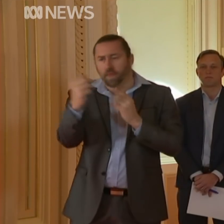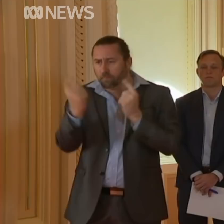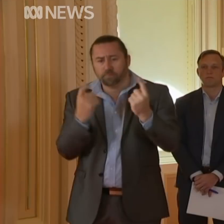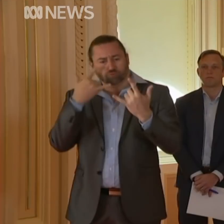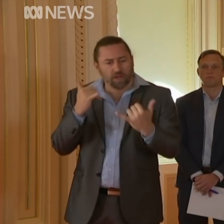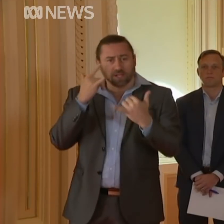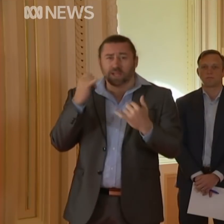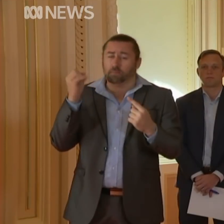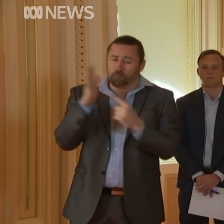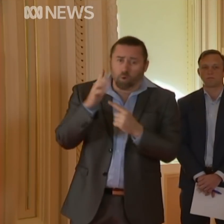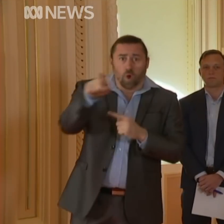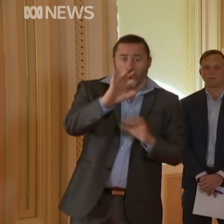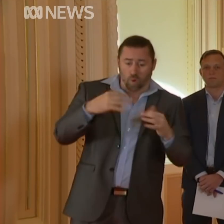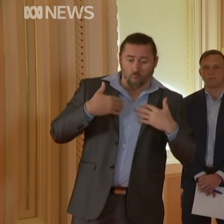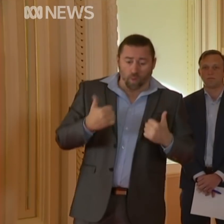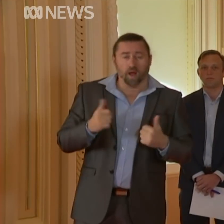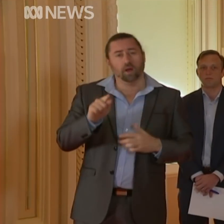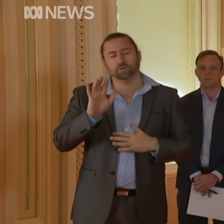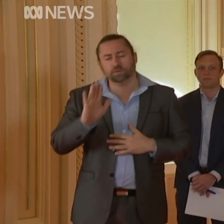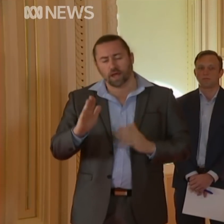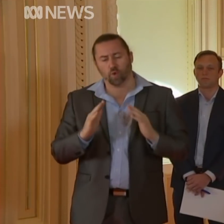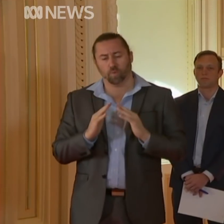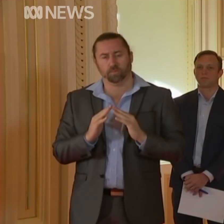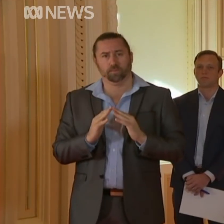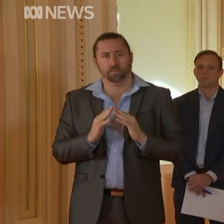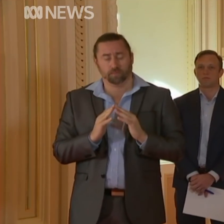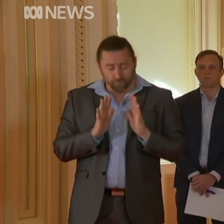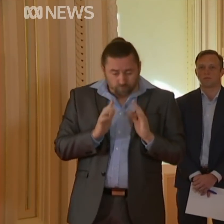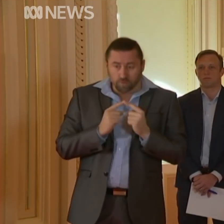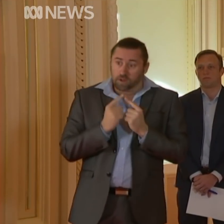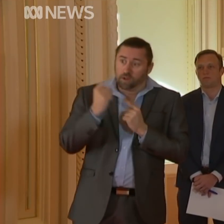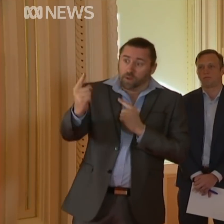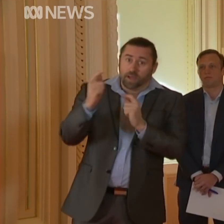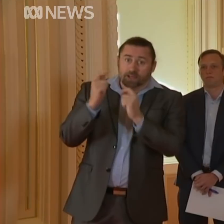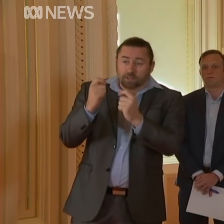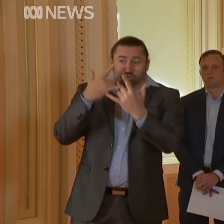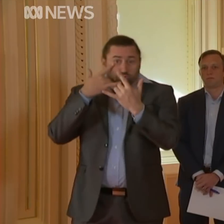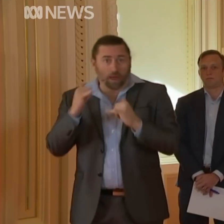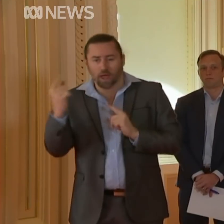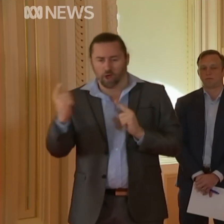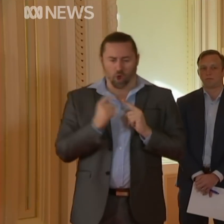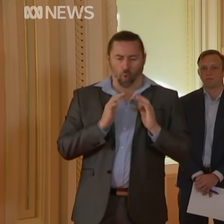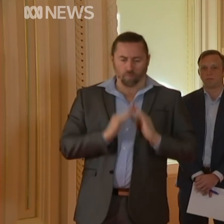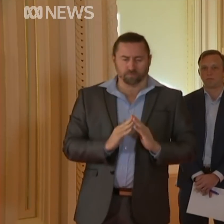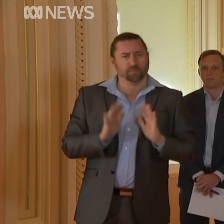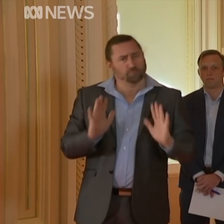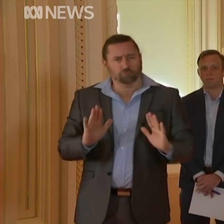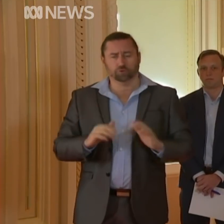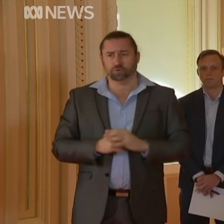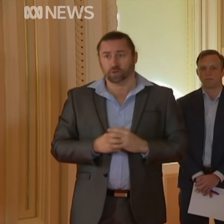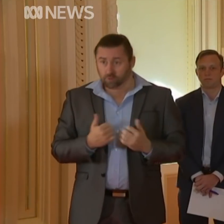you're unwell, to stay at home and to get yourself tested as soon as you can. That is really